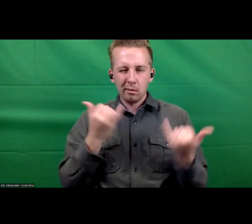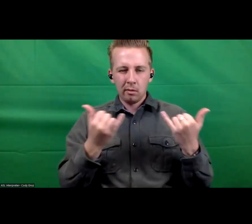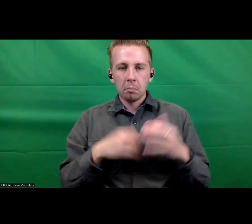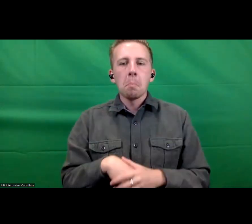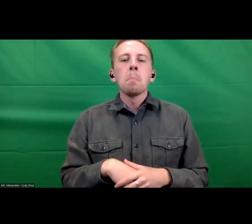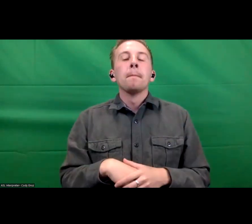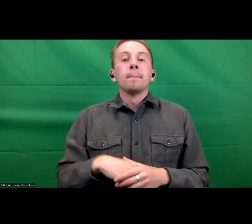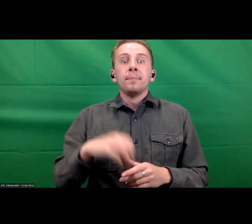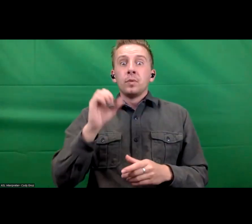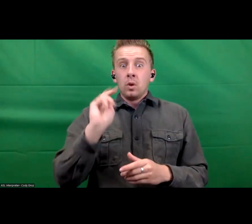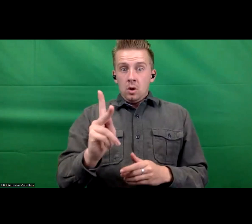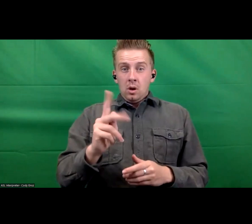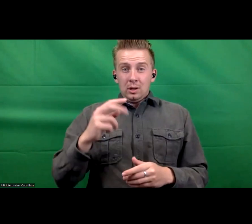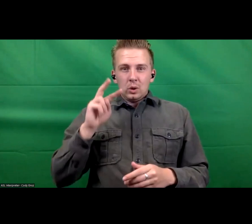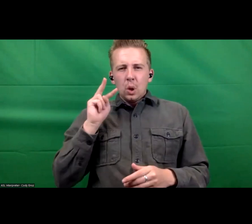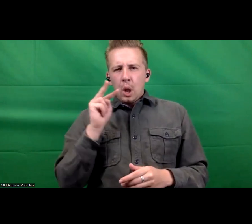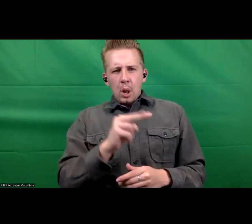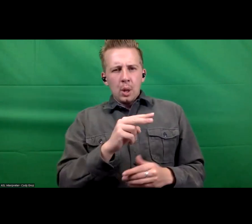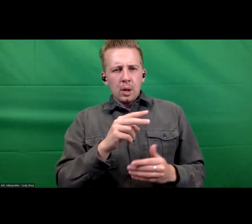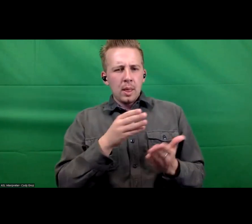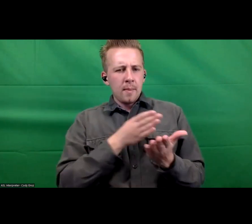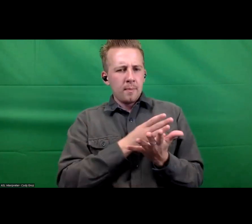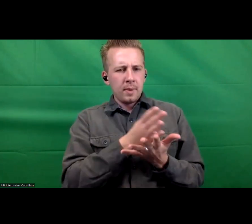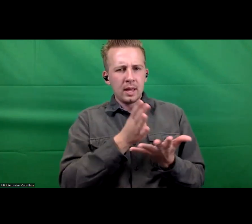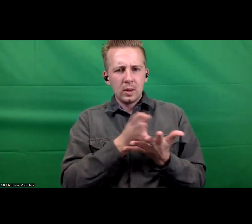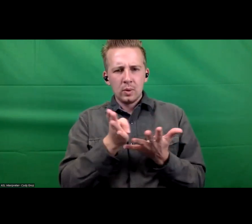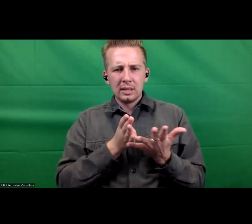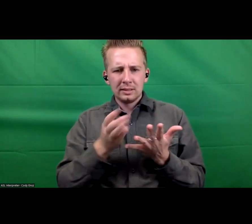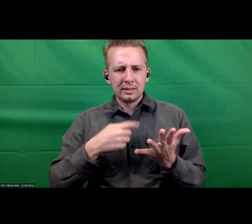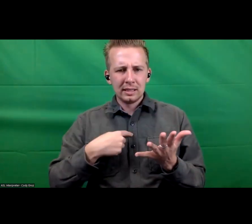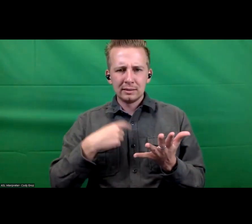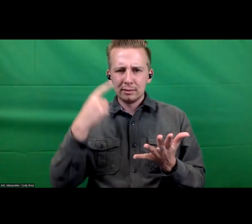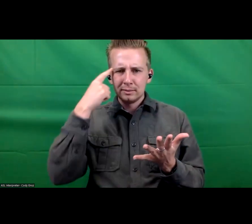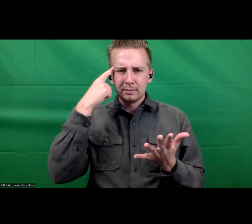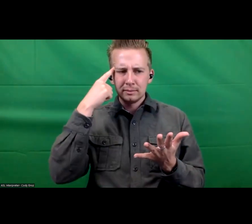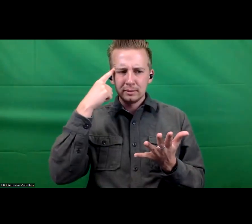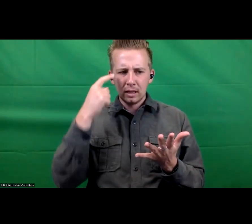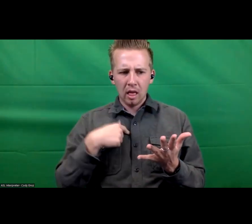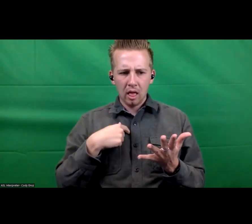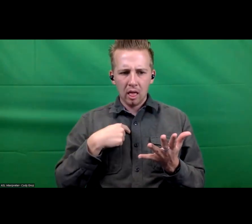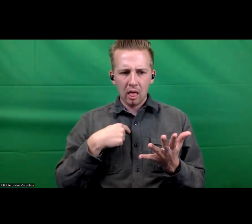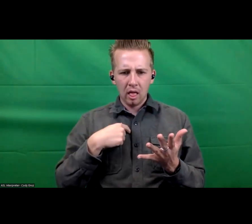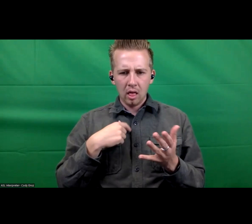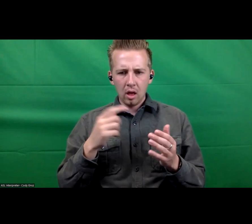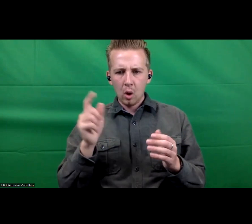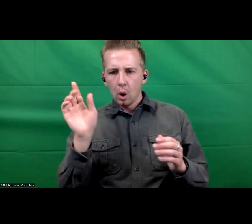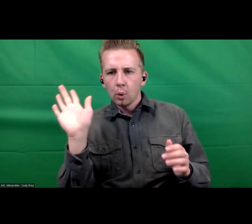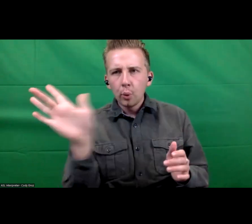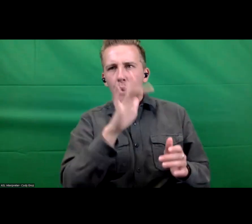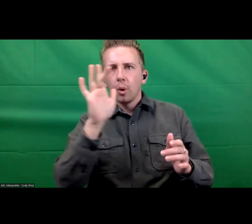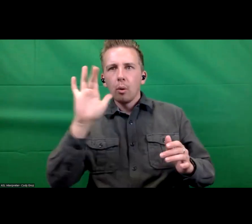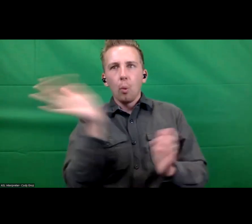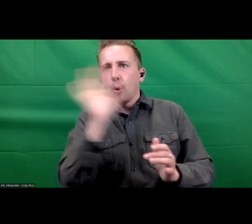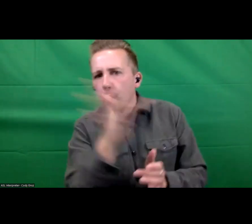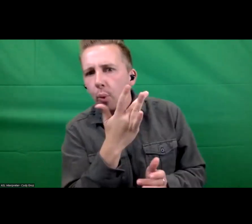the pathways, because I might have pressed the button for the next PowerPoint